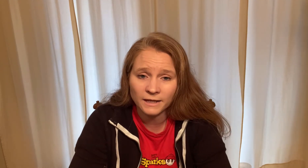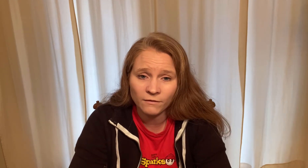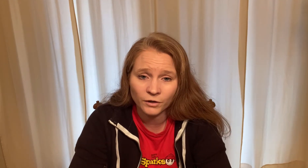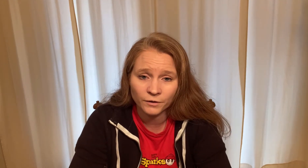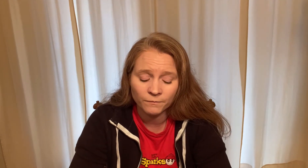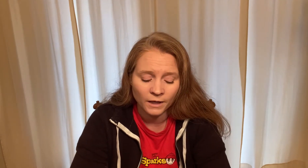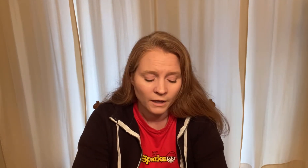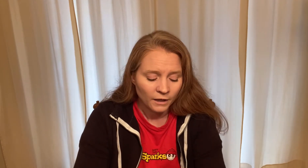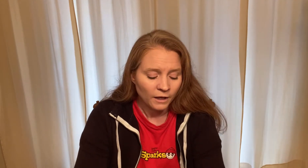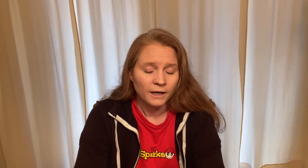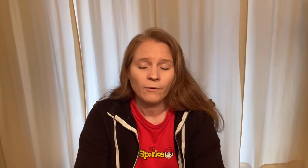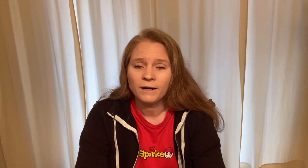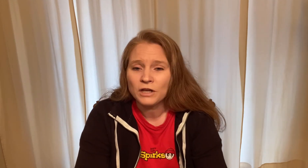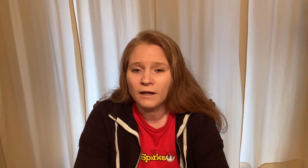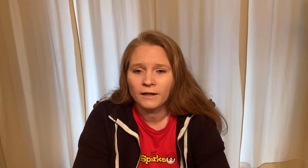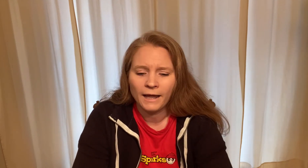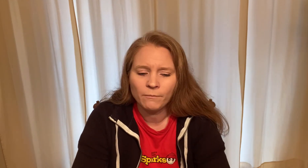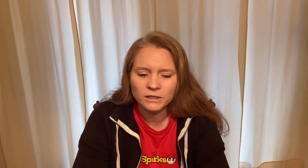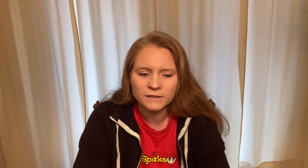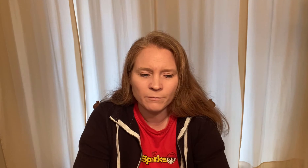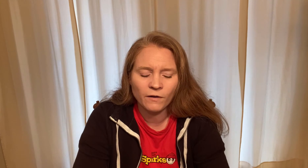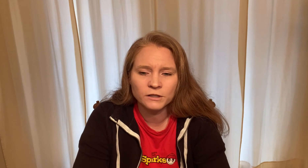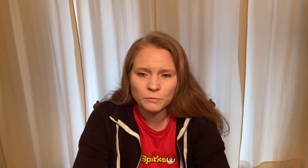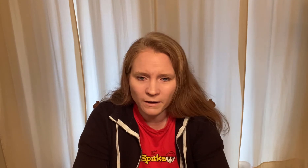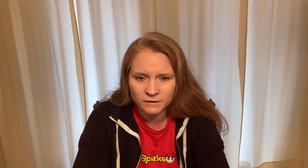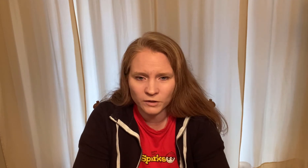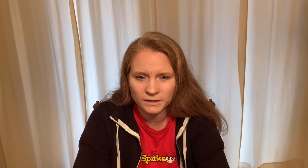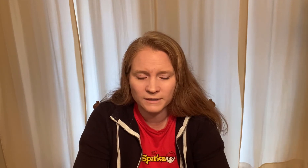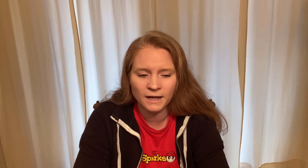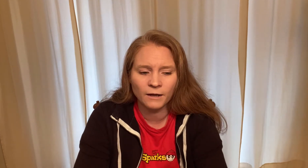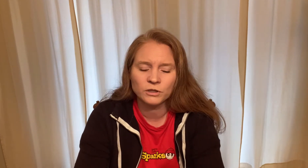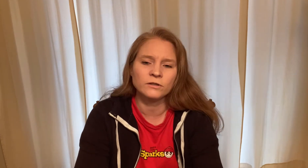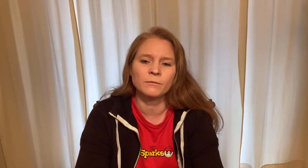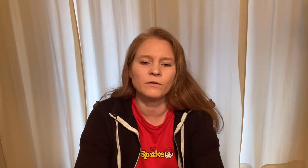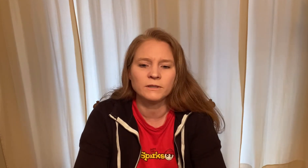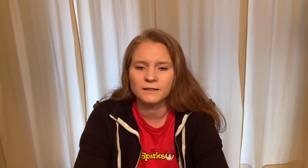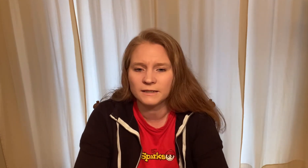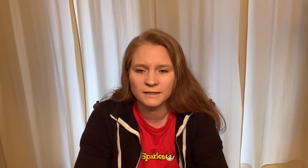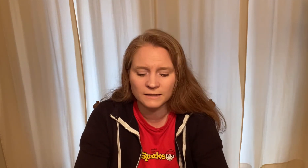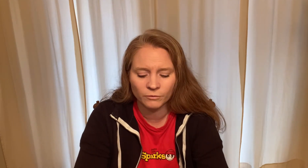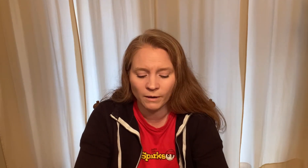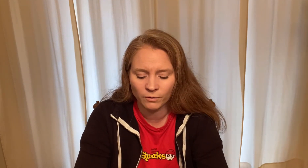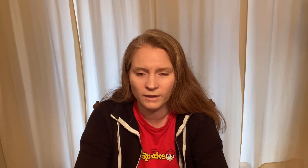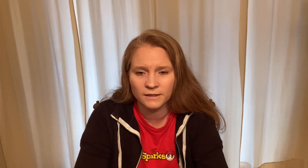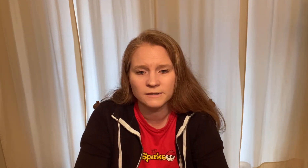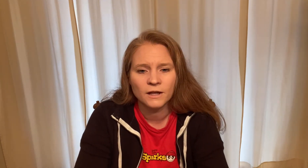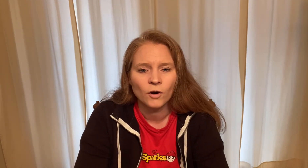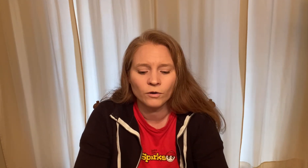Savior. Now I want to talk and mention some of our Sparks verses, and I'm sure some of you in TNT still remember these, or you've had